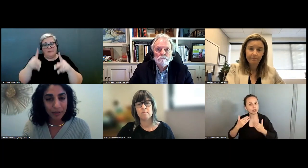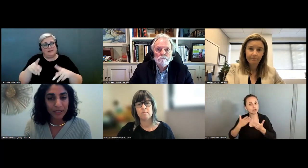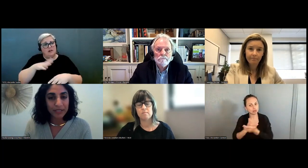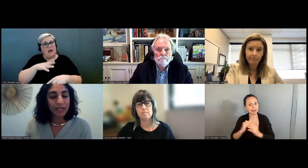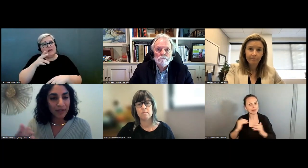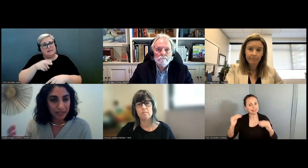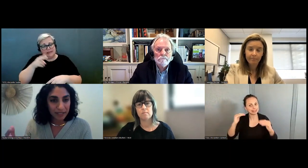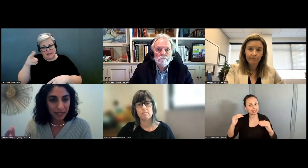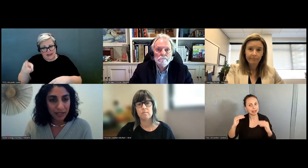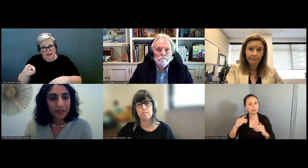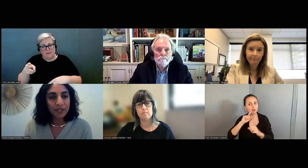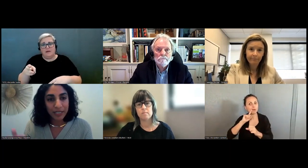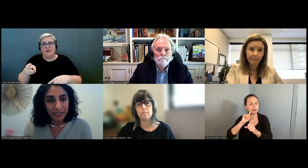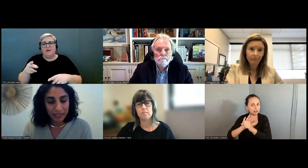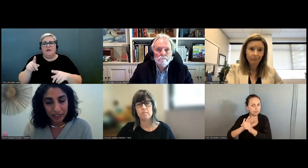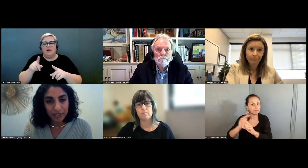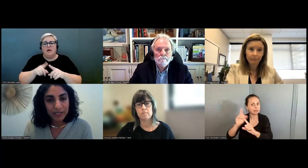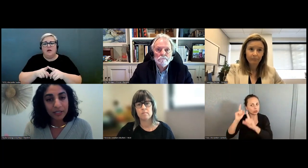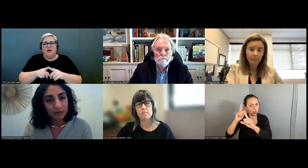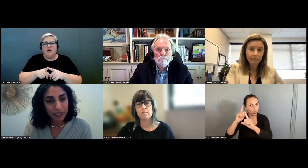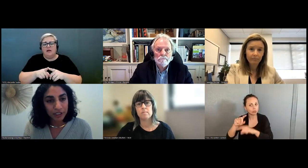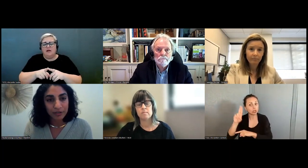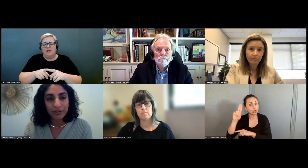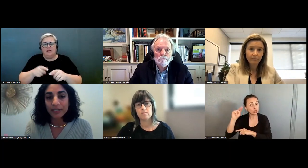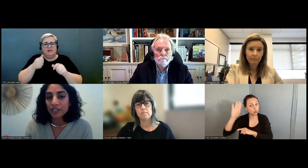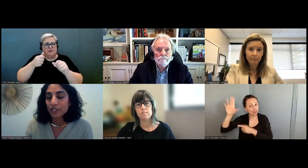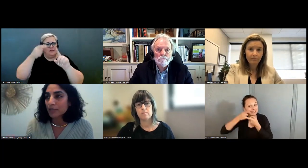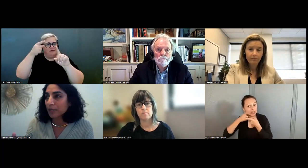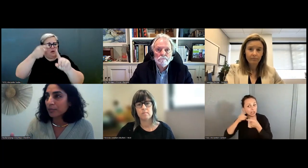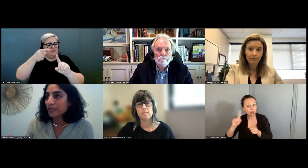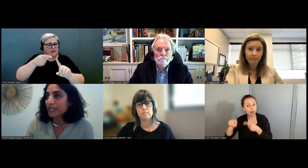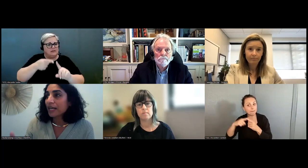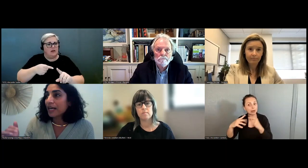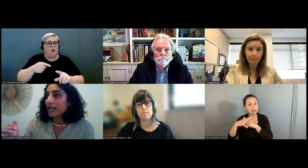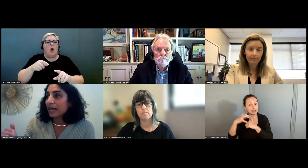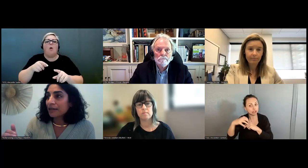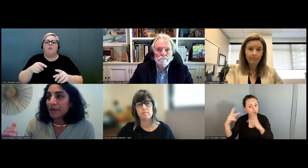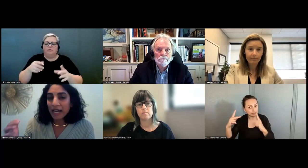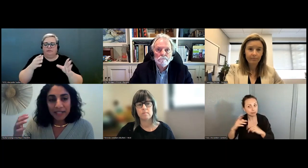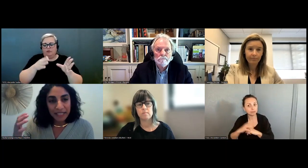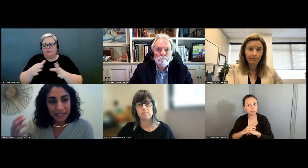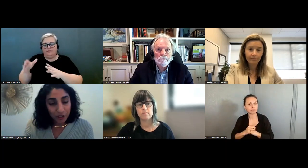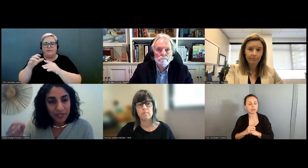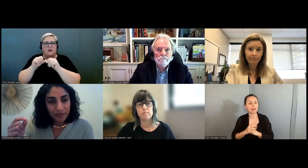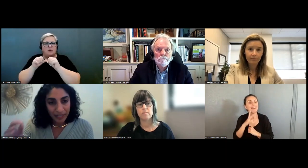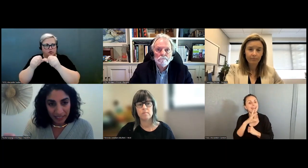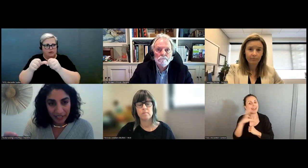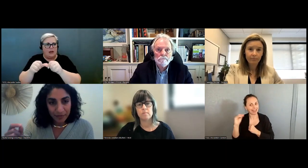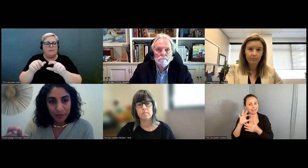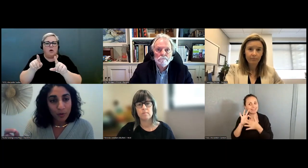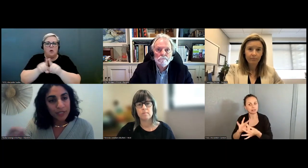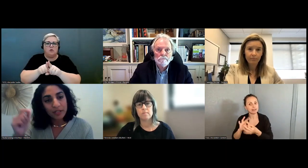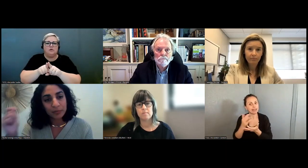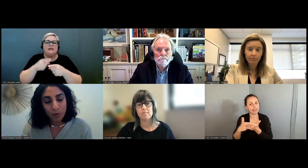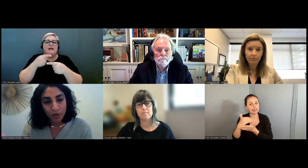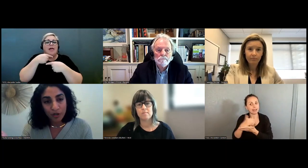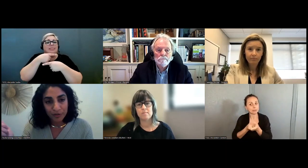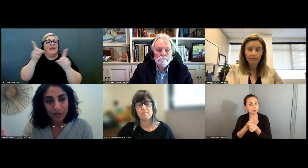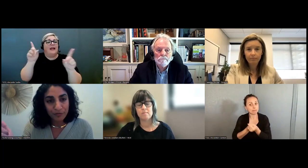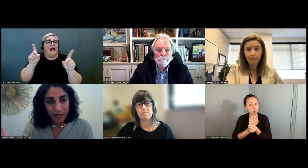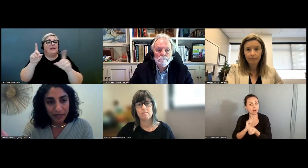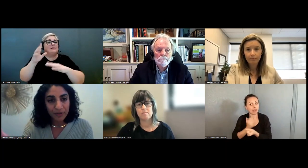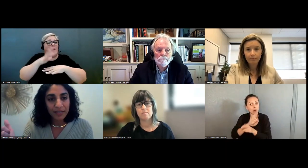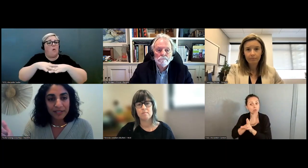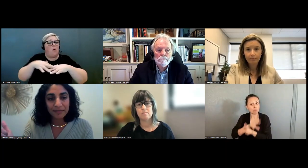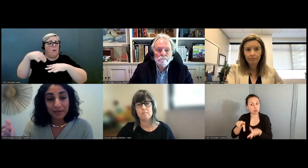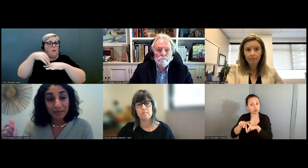goals, commitments, advancing the United Nations Declaration on Indigenous Peoples. And in terms of income supports, our report card